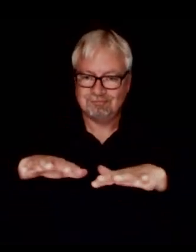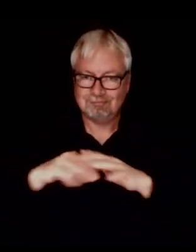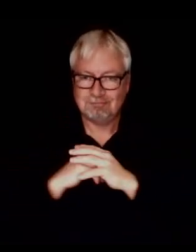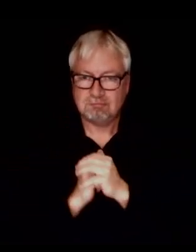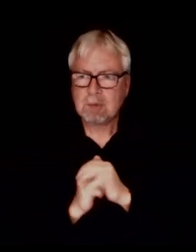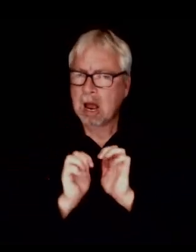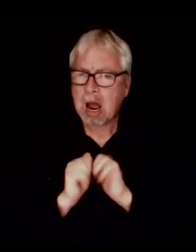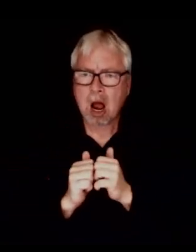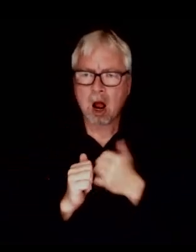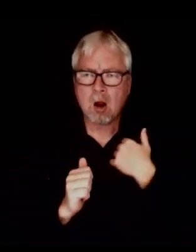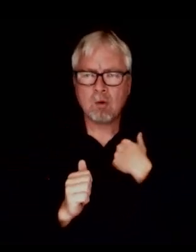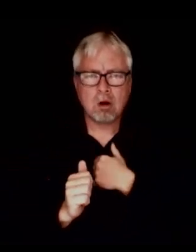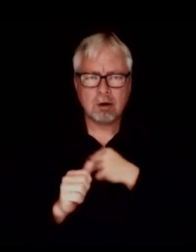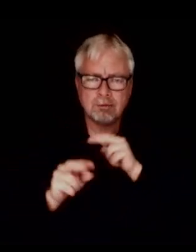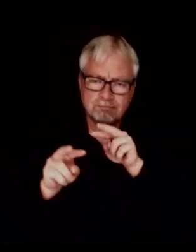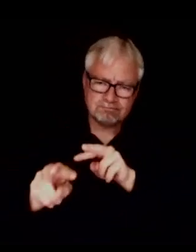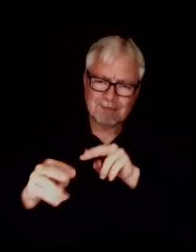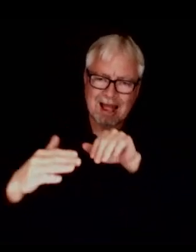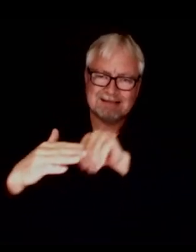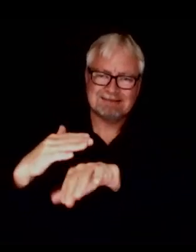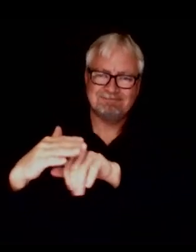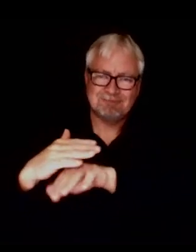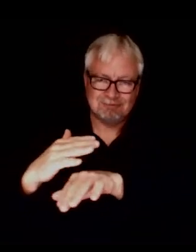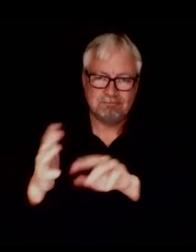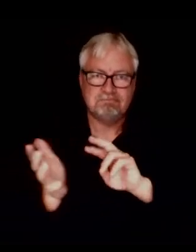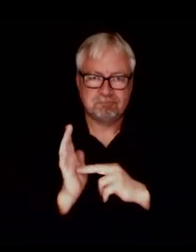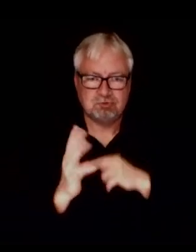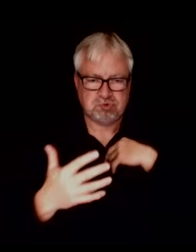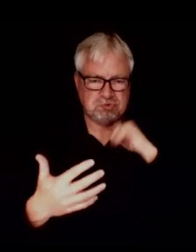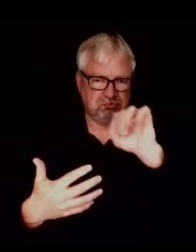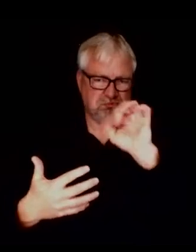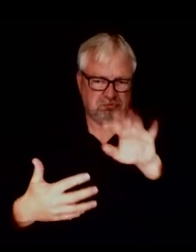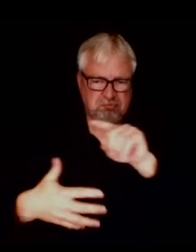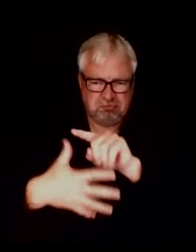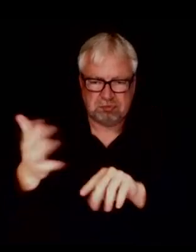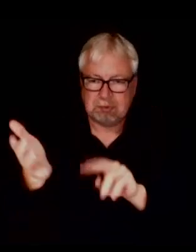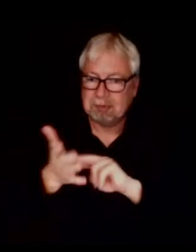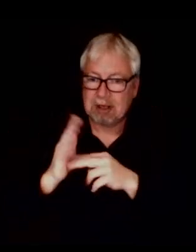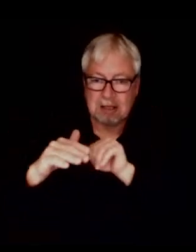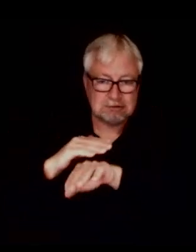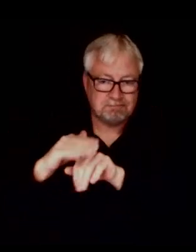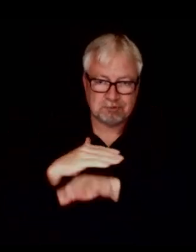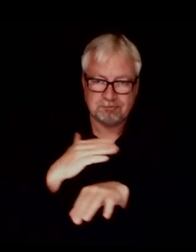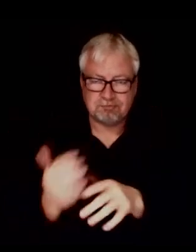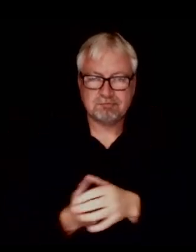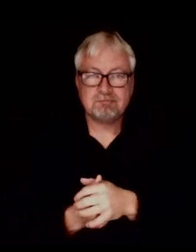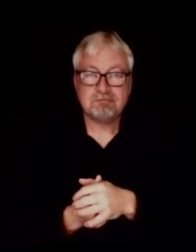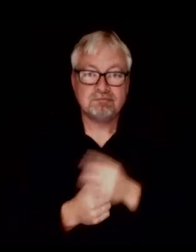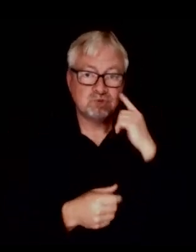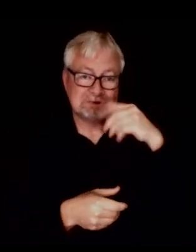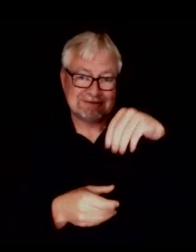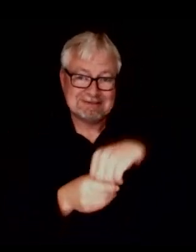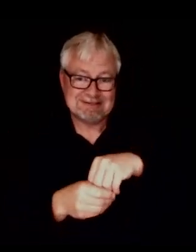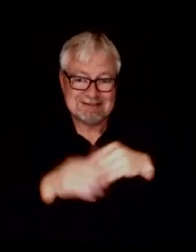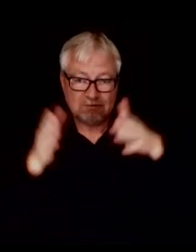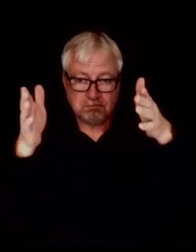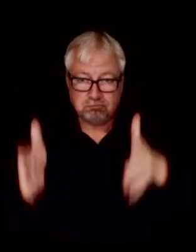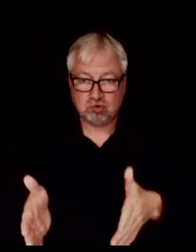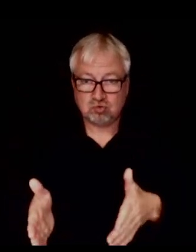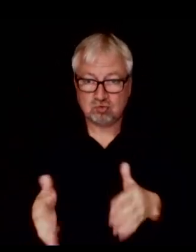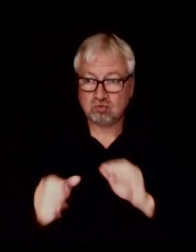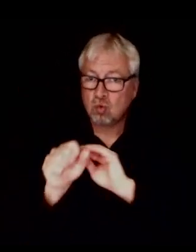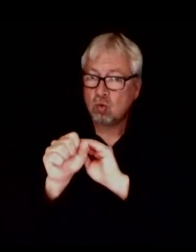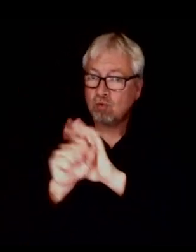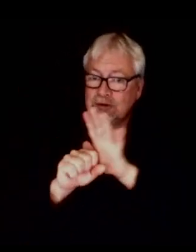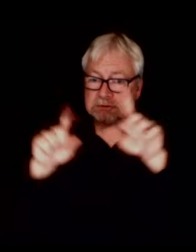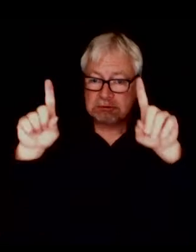be able to provide. In order to continue to offer in-person COVID-19 testing for middle schools and high schools every